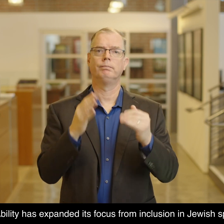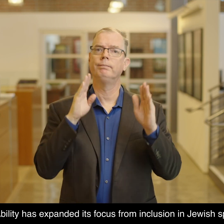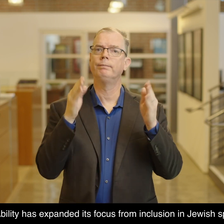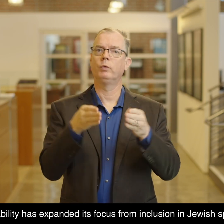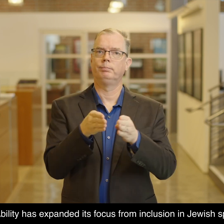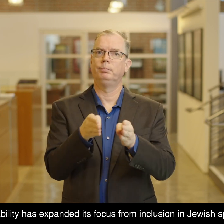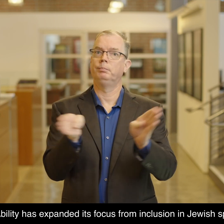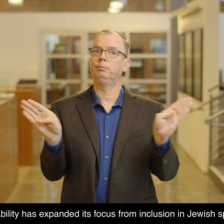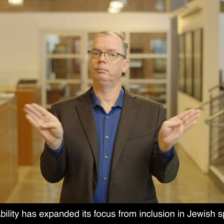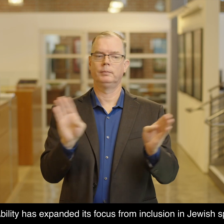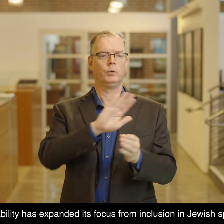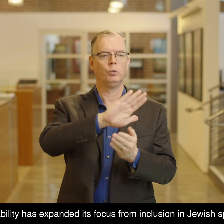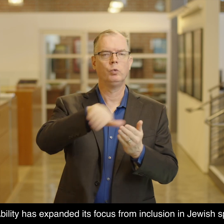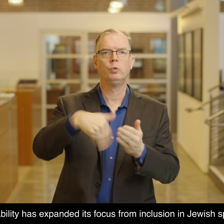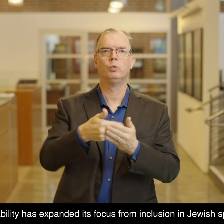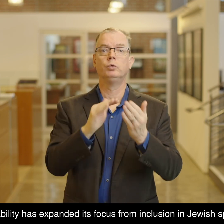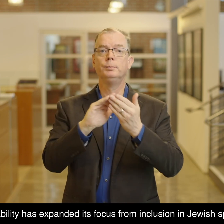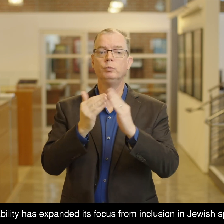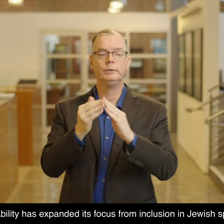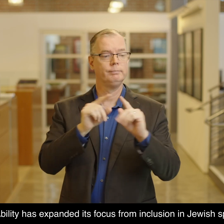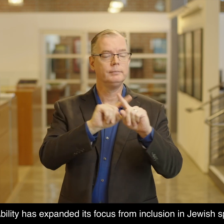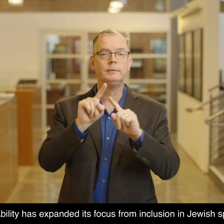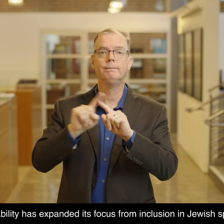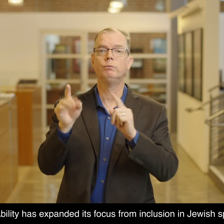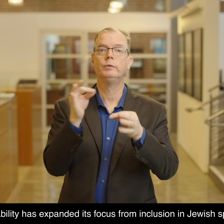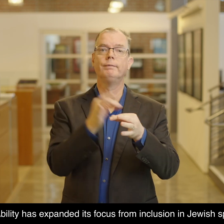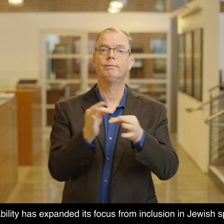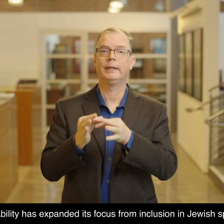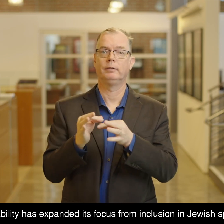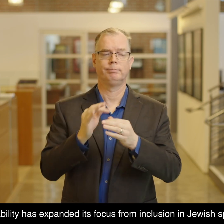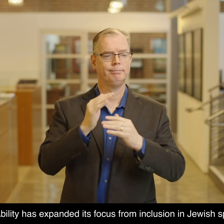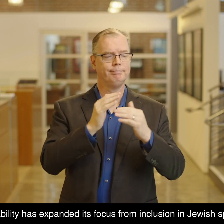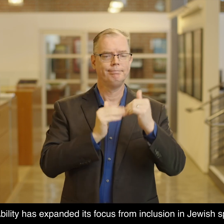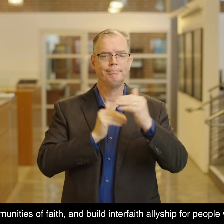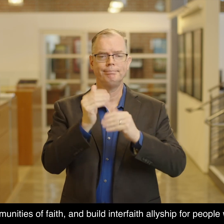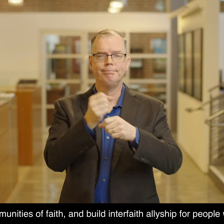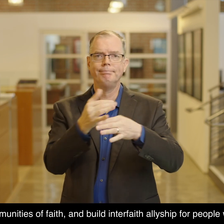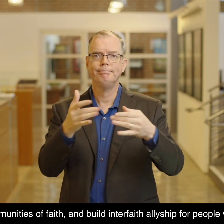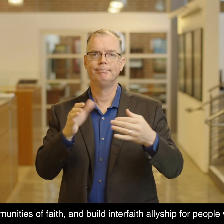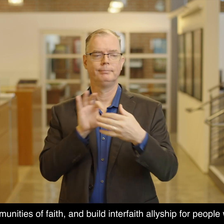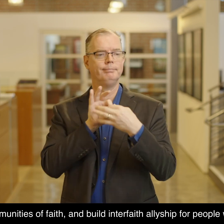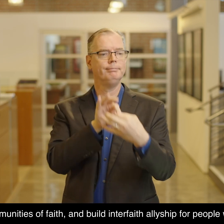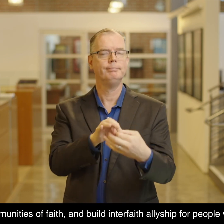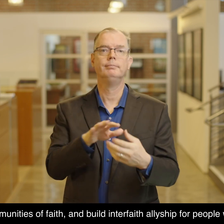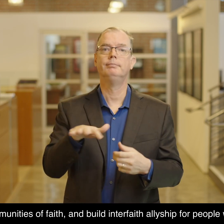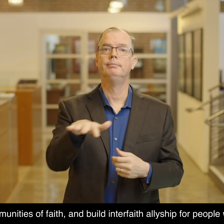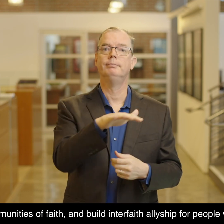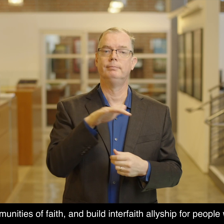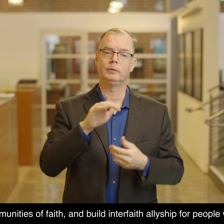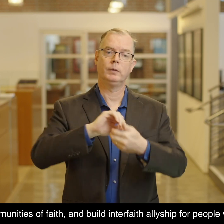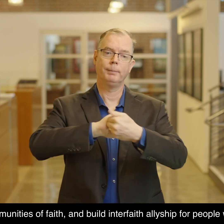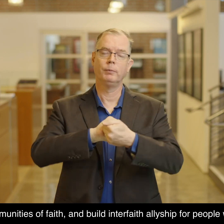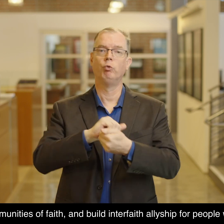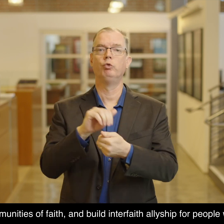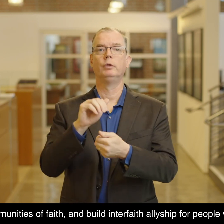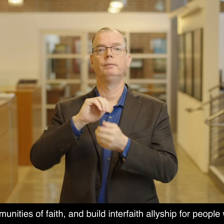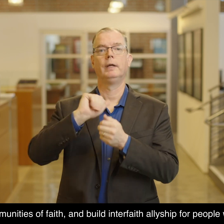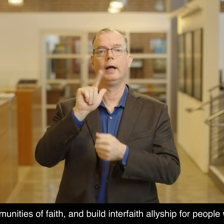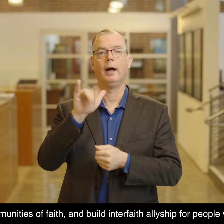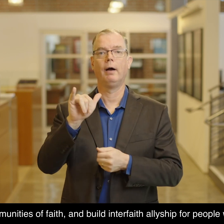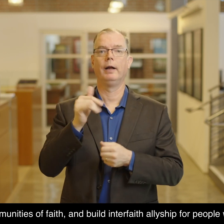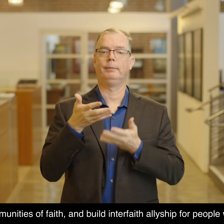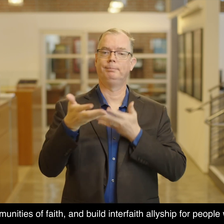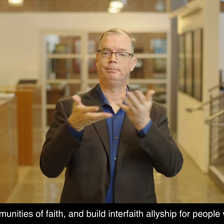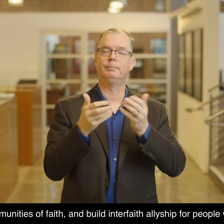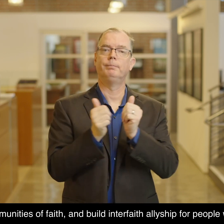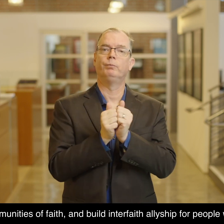RespectAbility has expanded its focus from inclusion in Jewish spaces to embrace all communities of faith and build